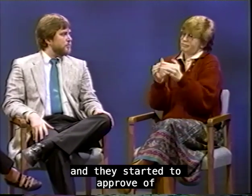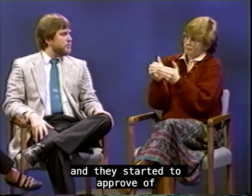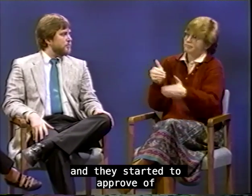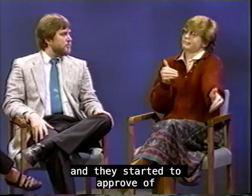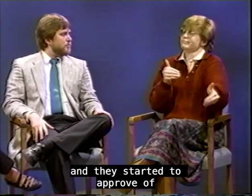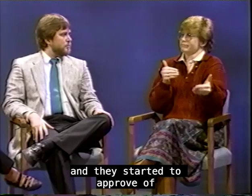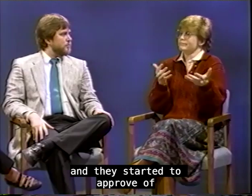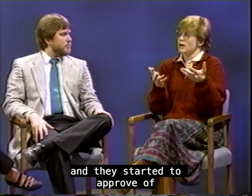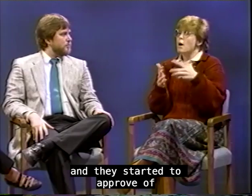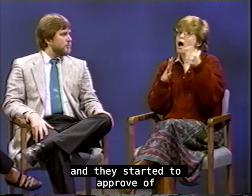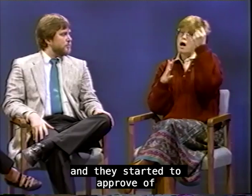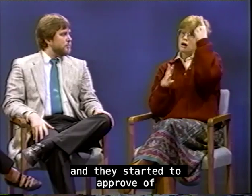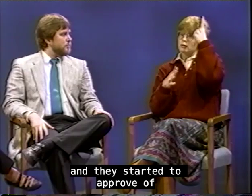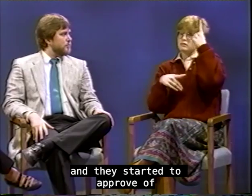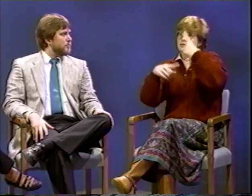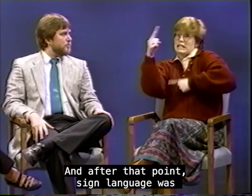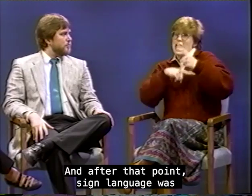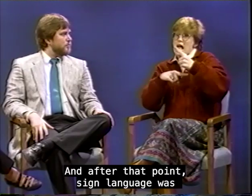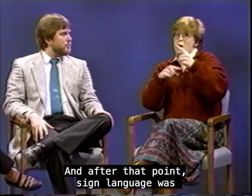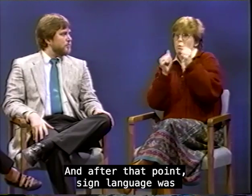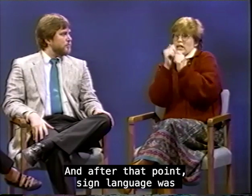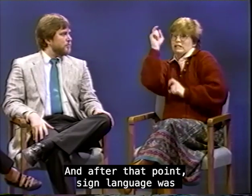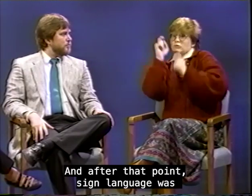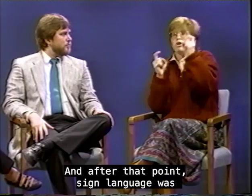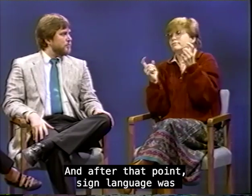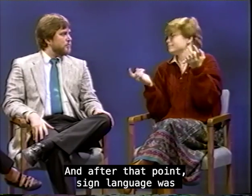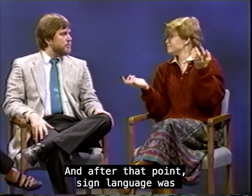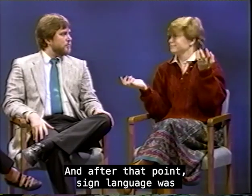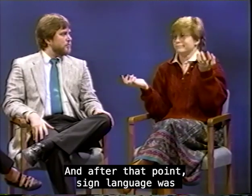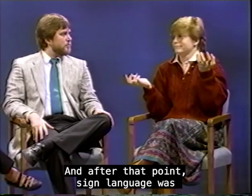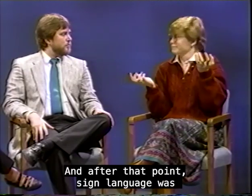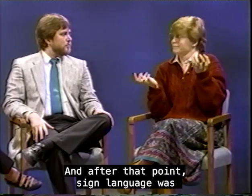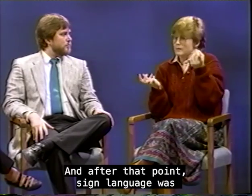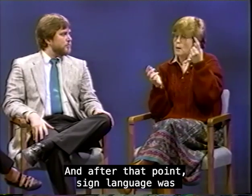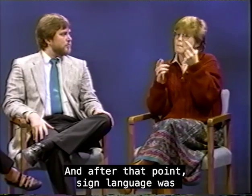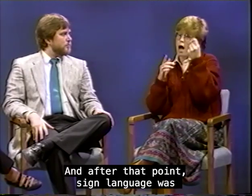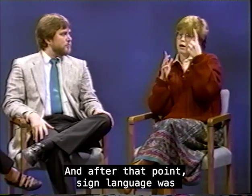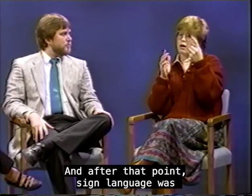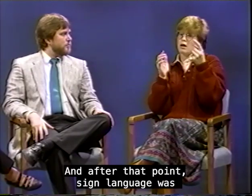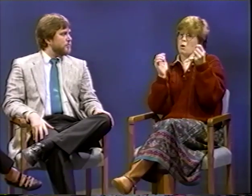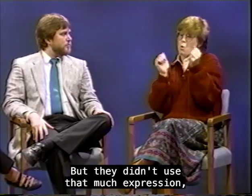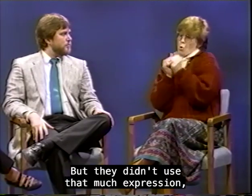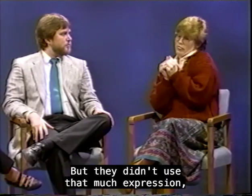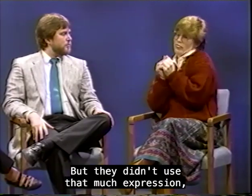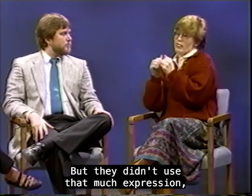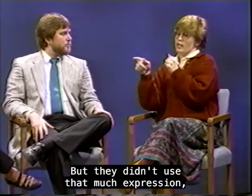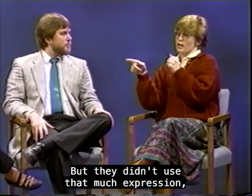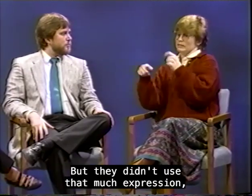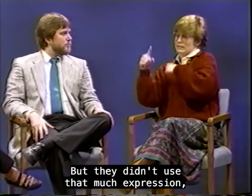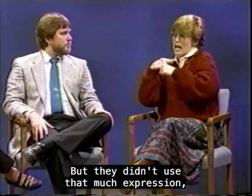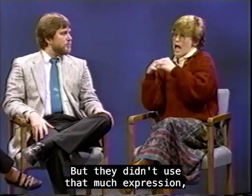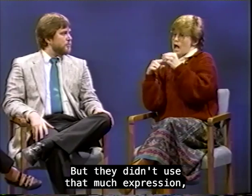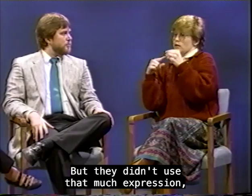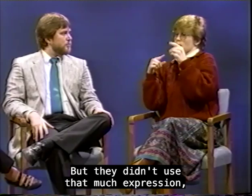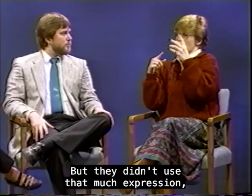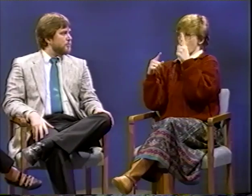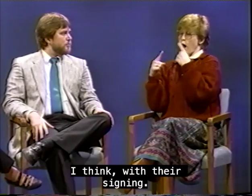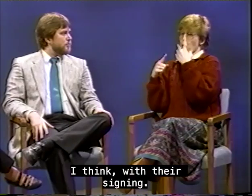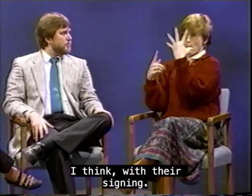approve of total communication. And after that point, sign language was acceptable. but they didn't use that much expression, I think, with